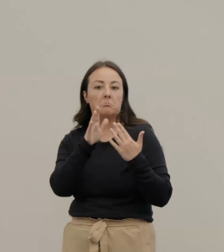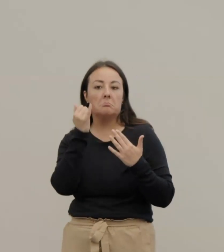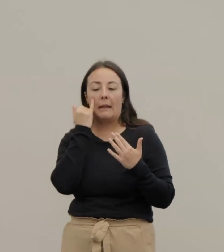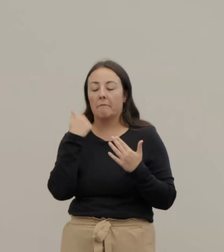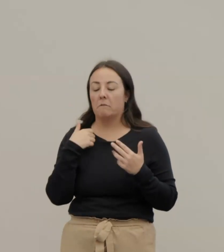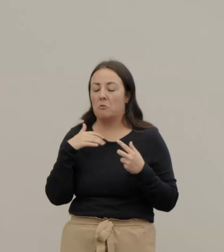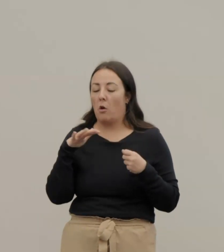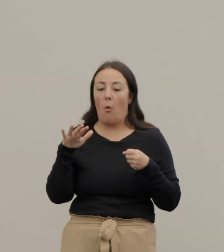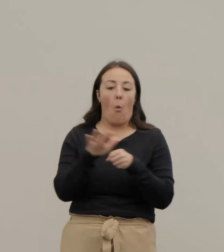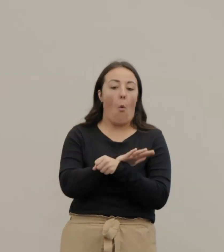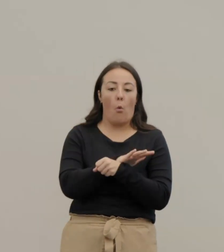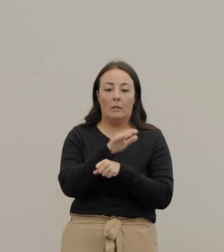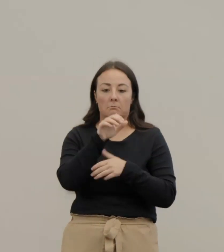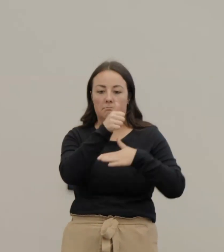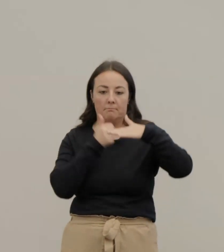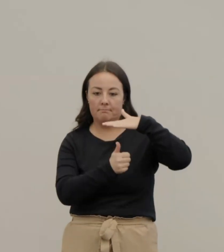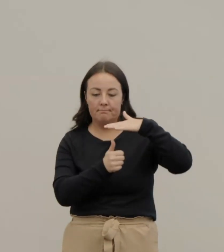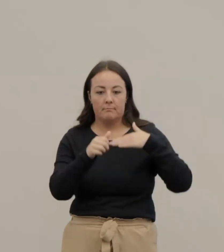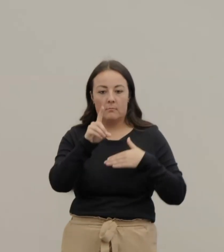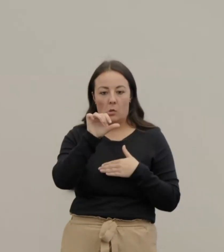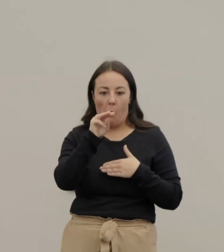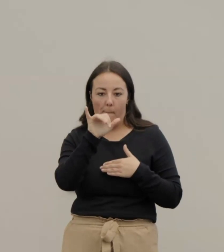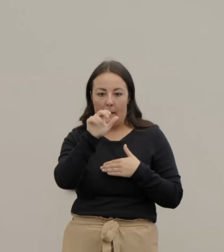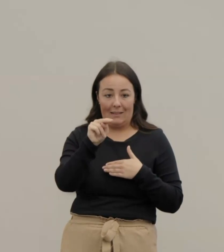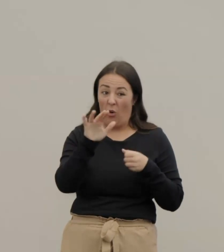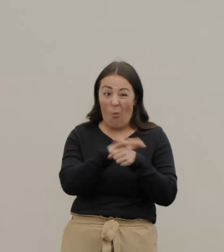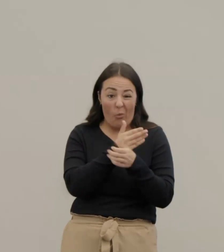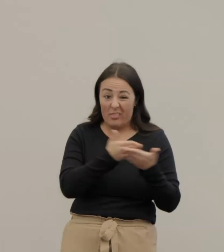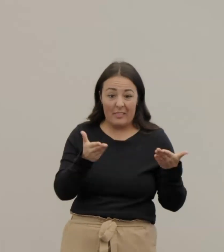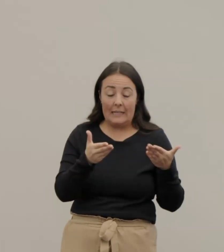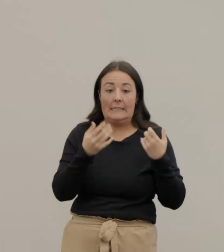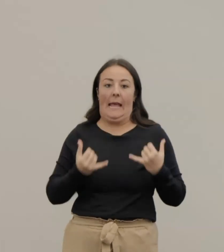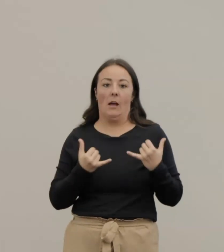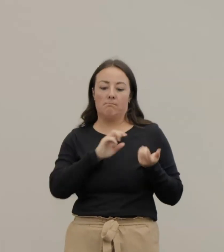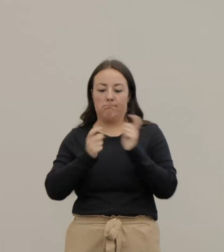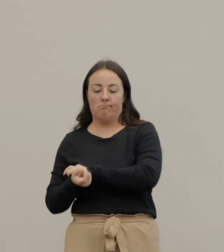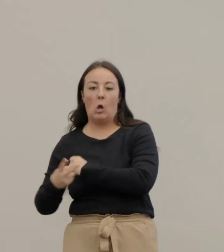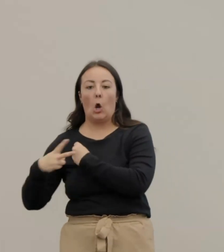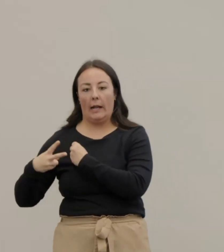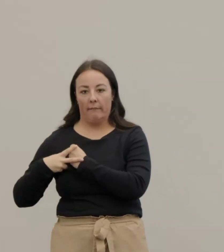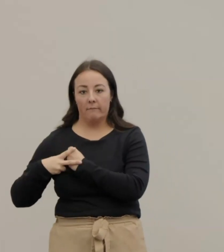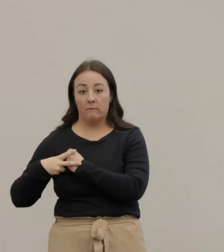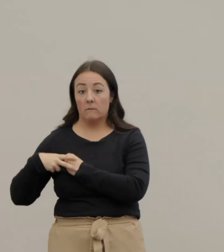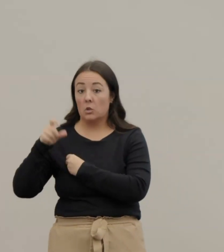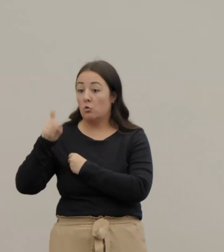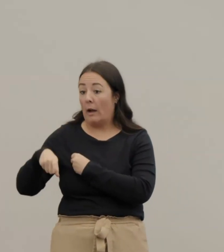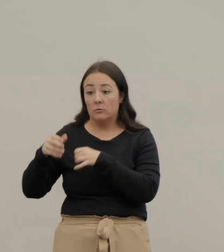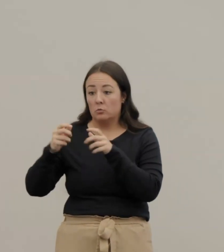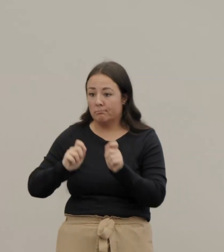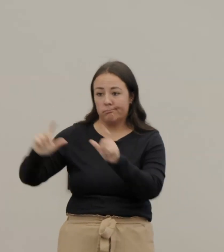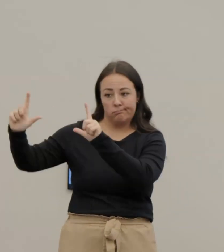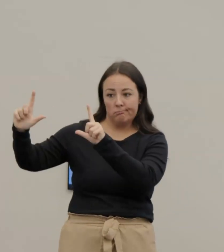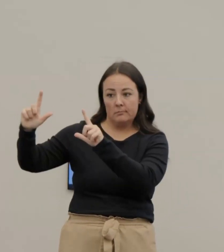subdomain that you created for a very special project is now archived. You have to keep it up for transparency purposes or